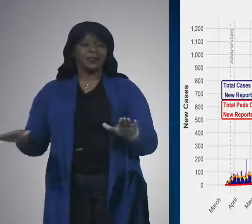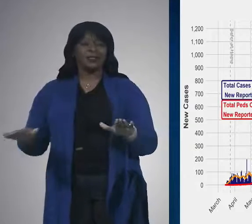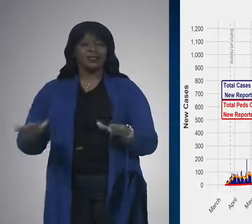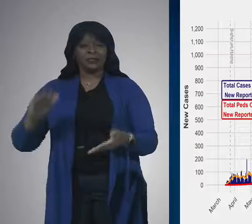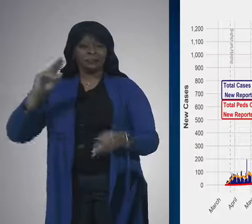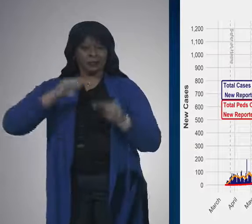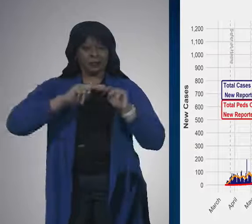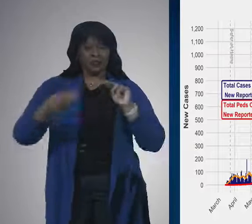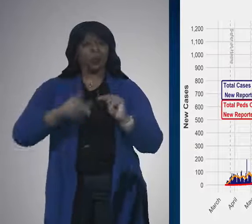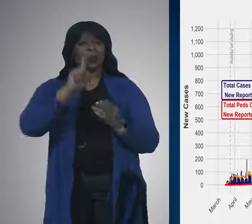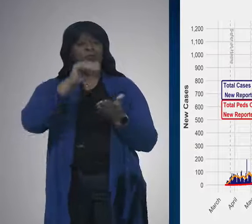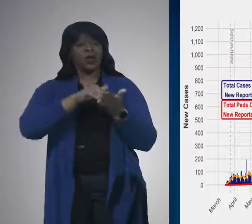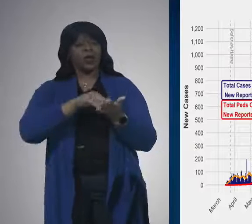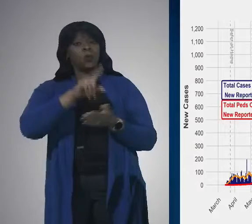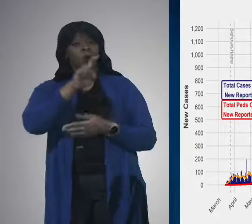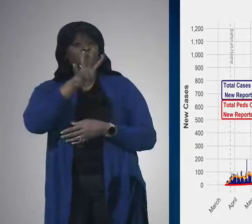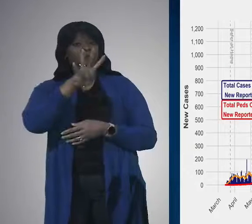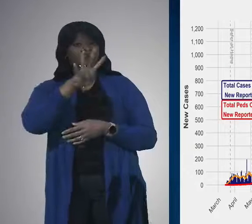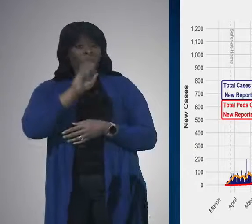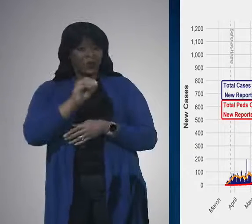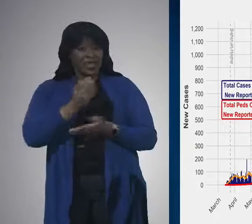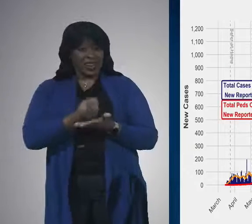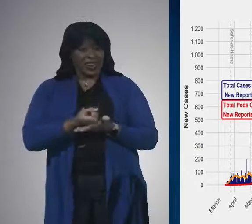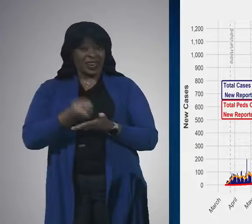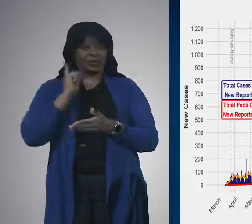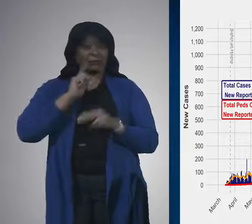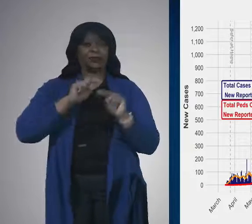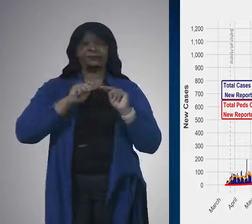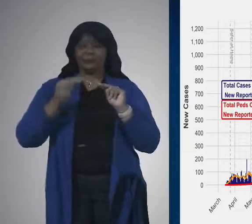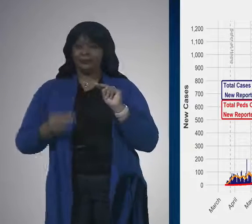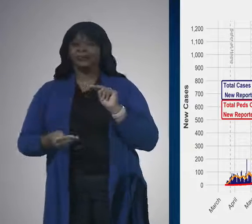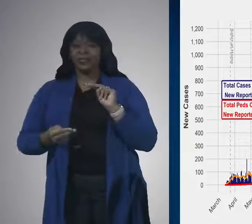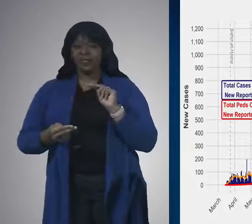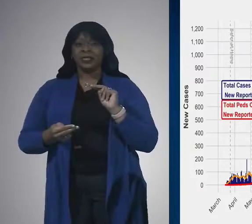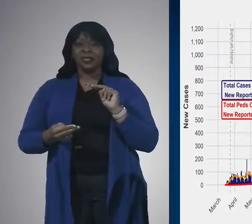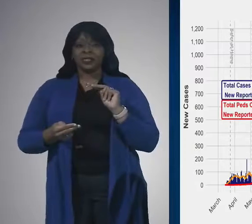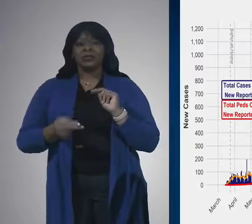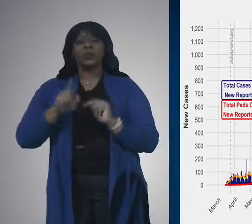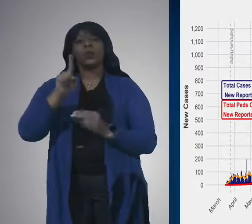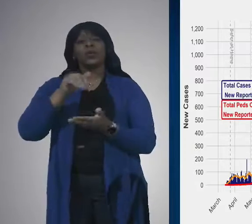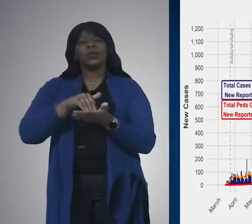from 1,140 last week and